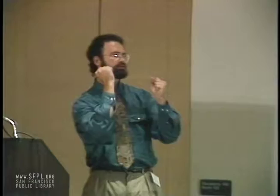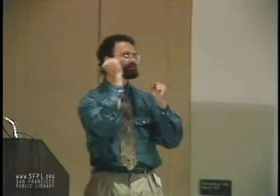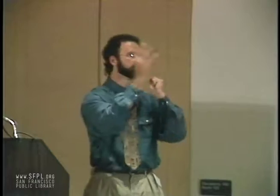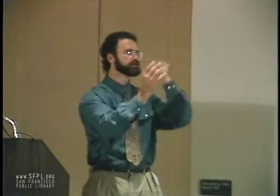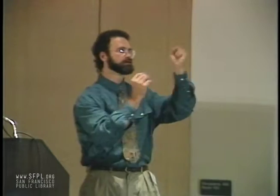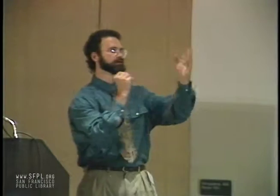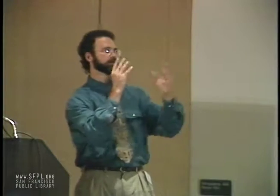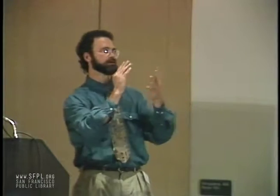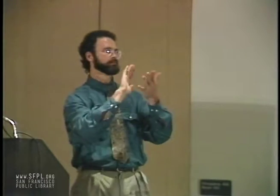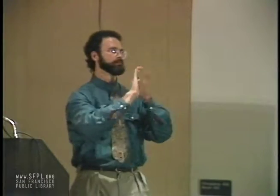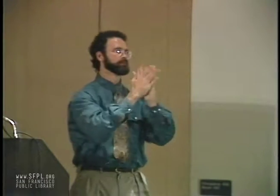harmony.